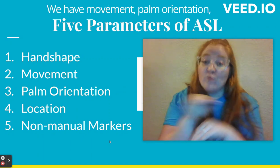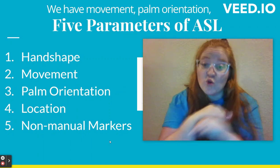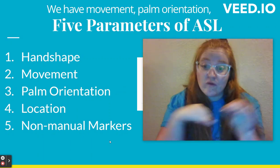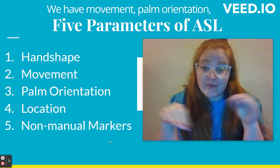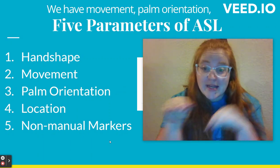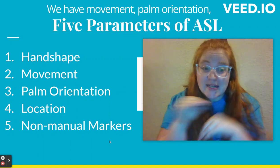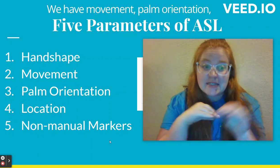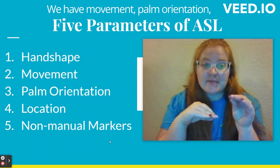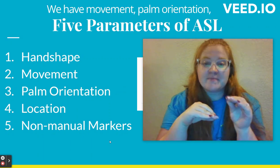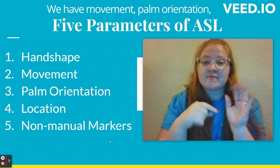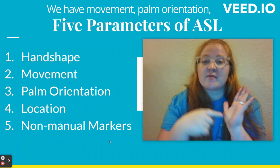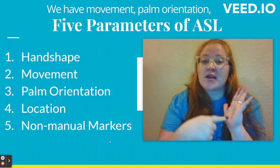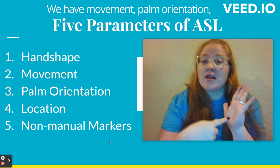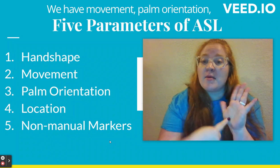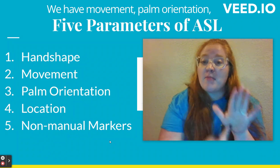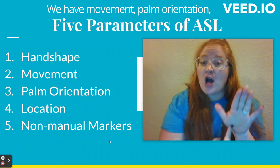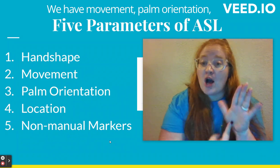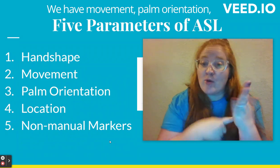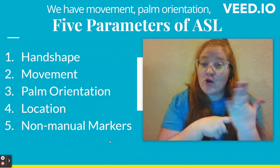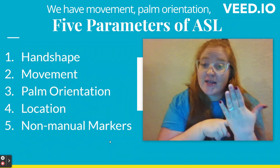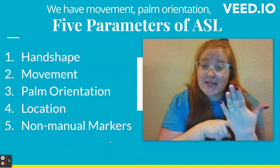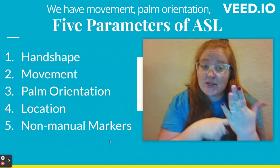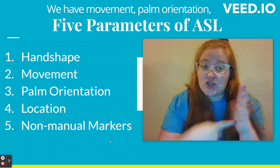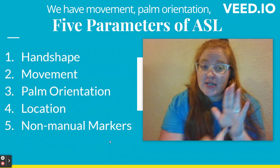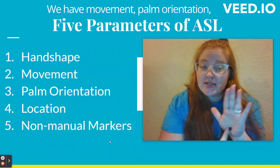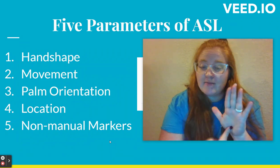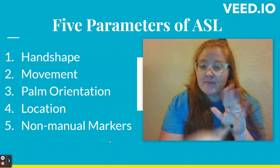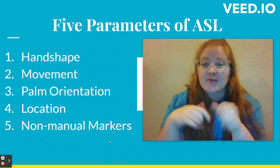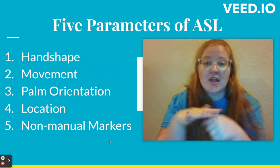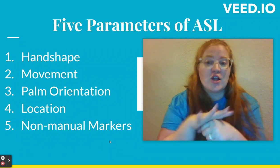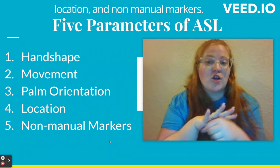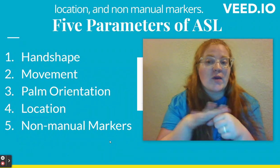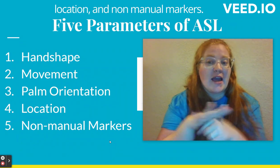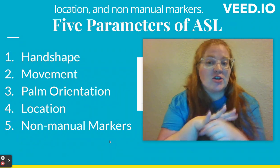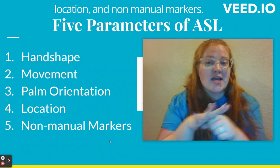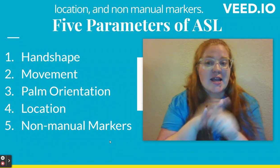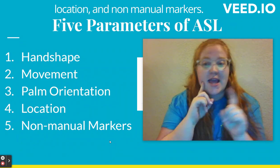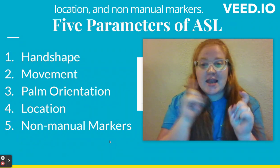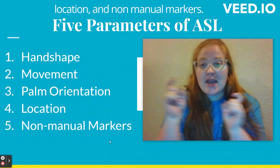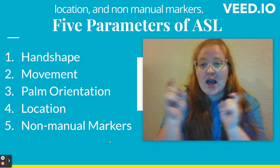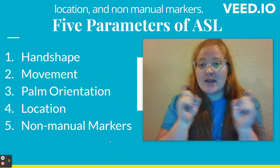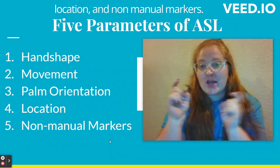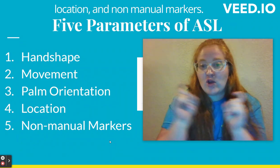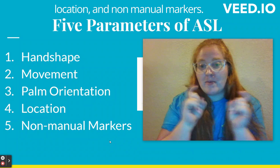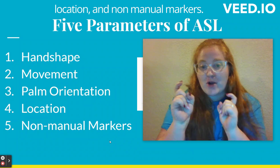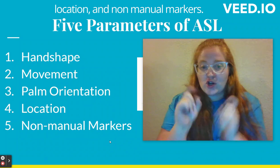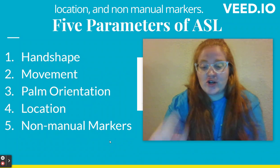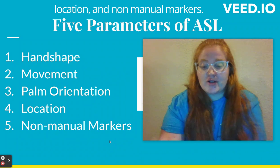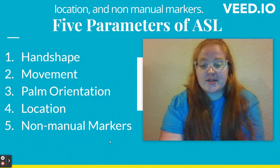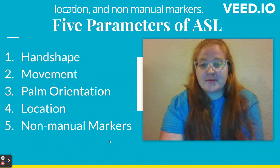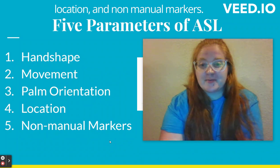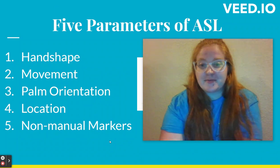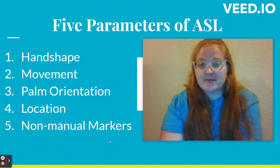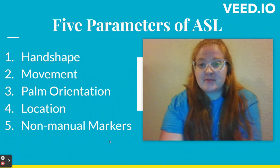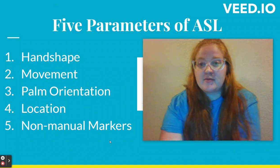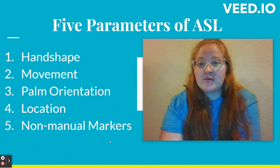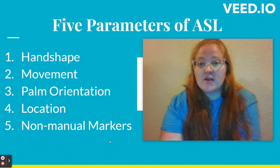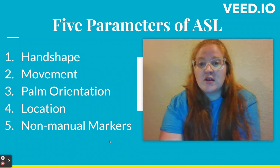We have movement, palm orientation, location, and non-manual